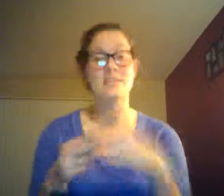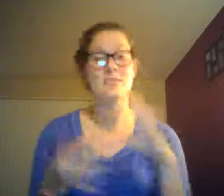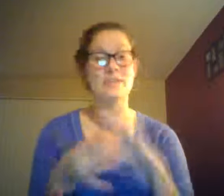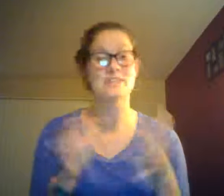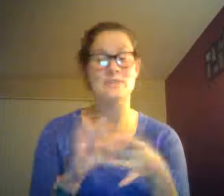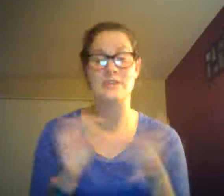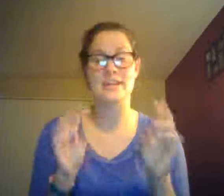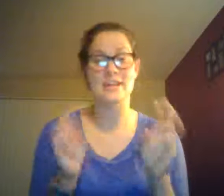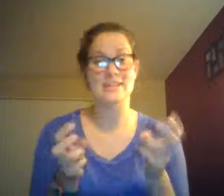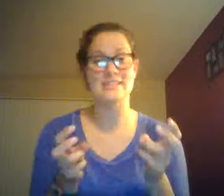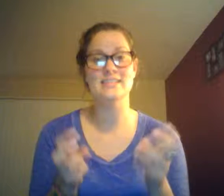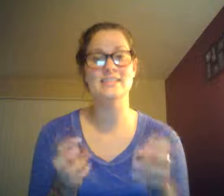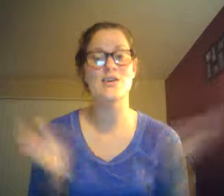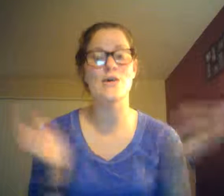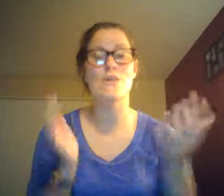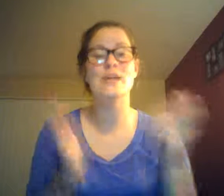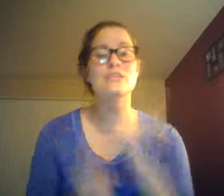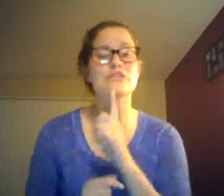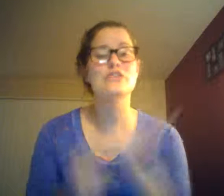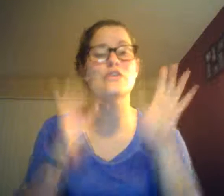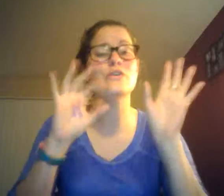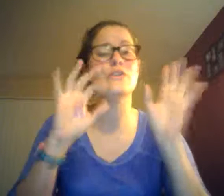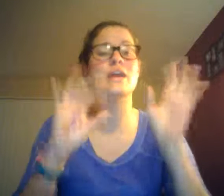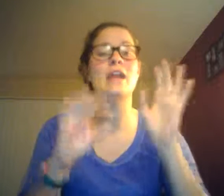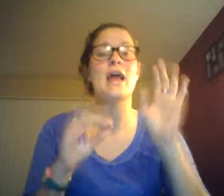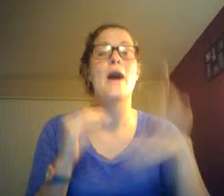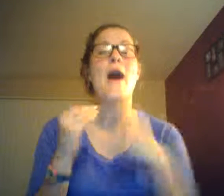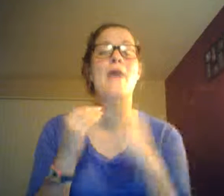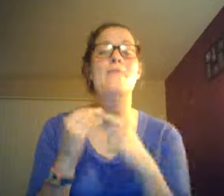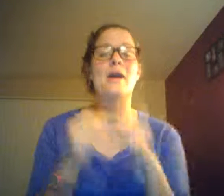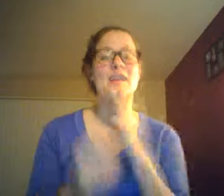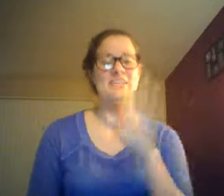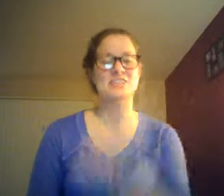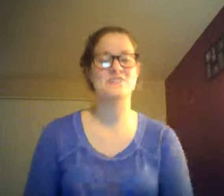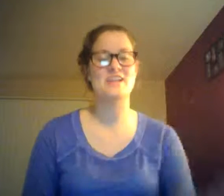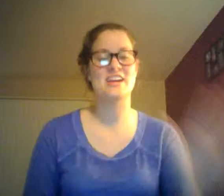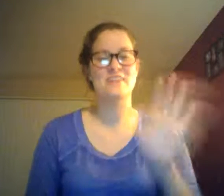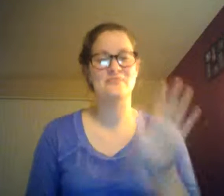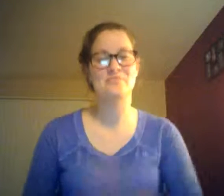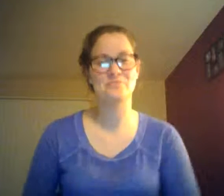The name of my story is What is So Great About an Estuary?